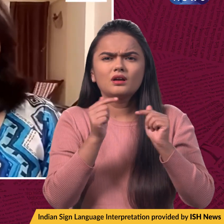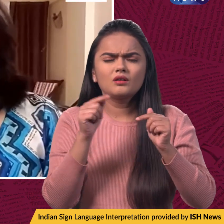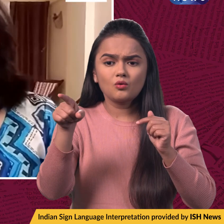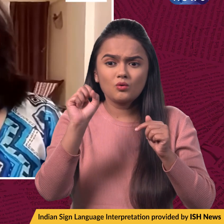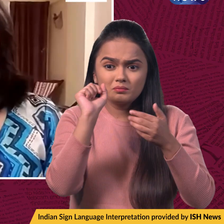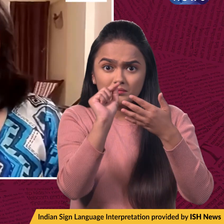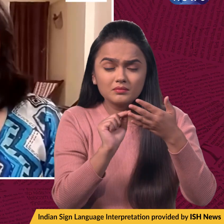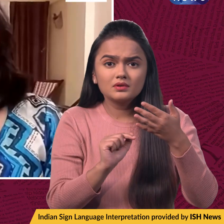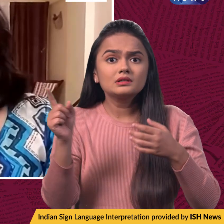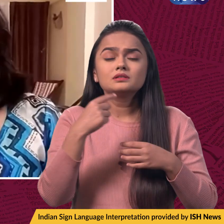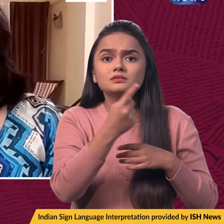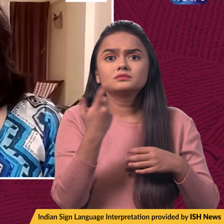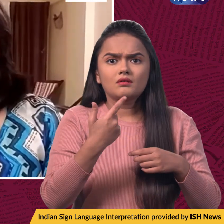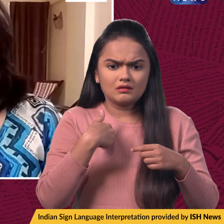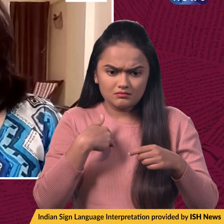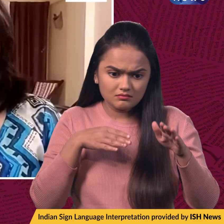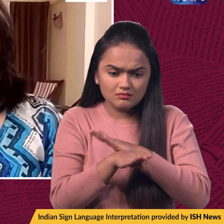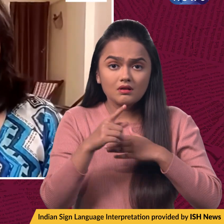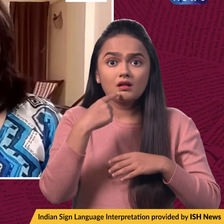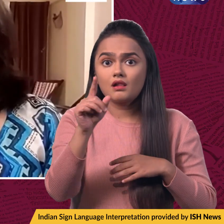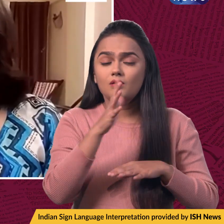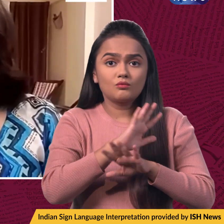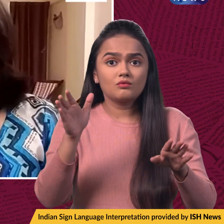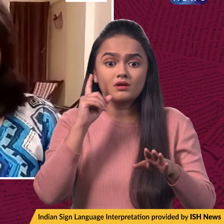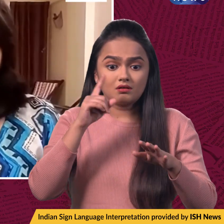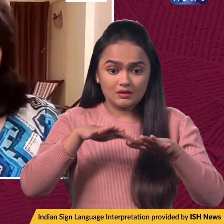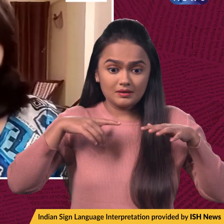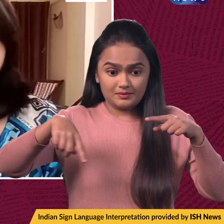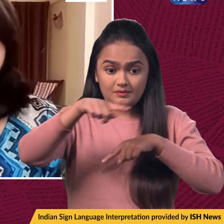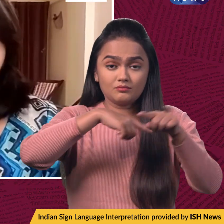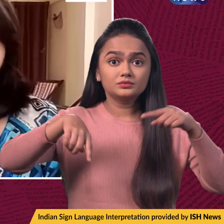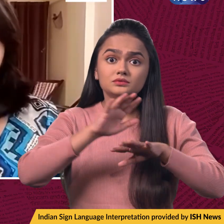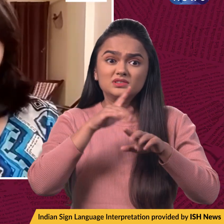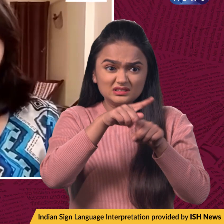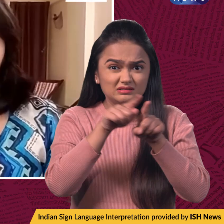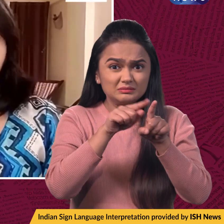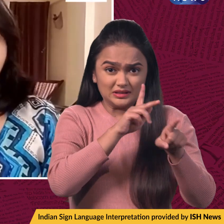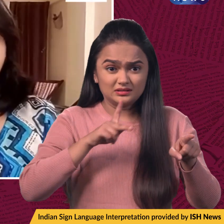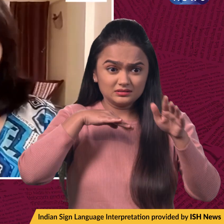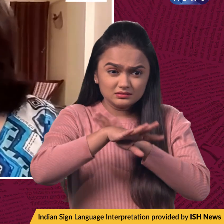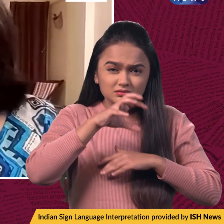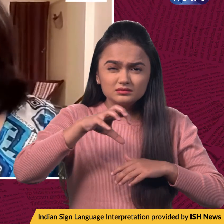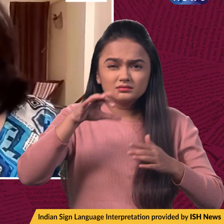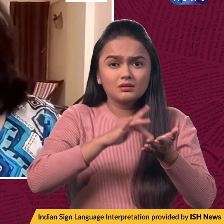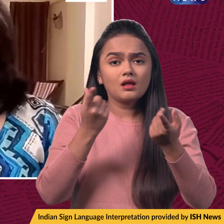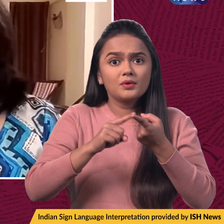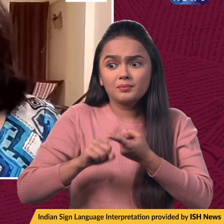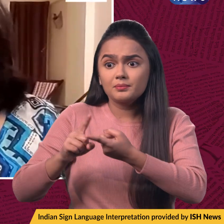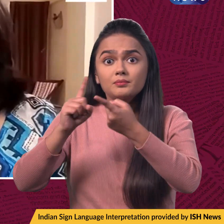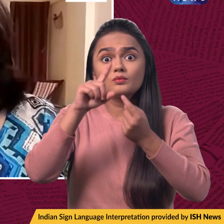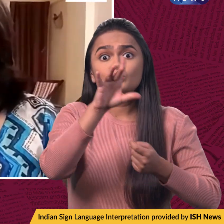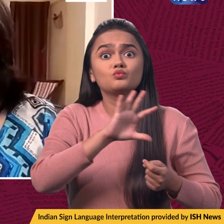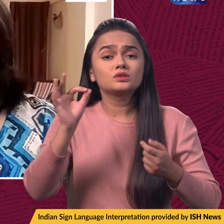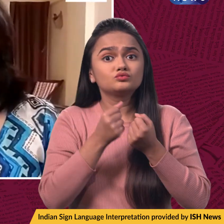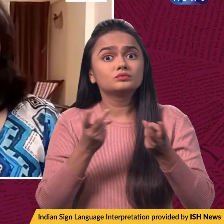principal after they were denied entry into the campus. There have been several such incidents in the state of Karnataka in the last 1 week